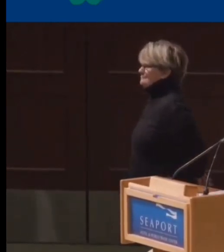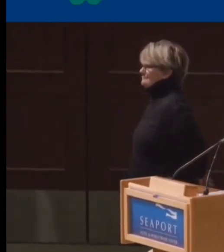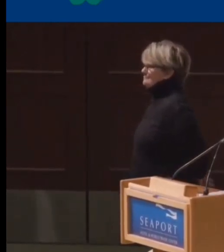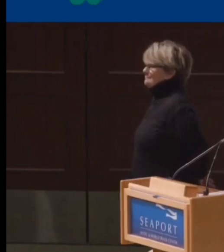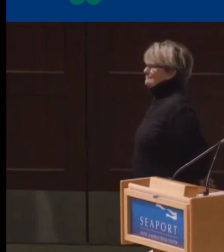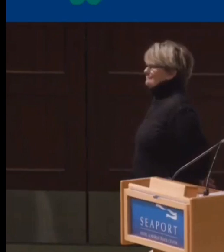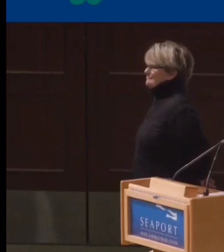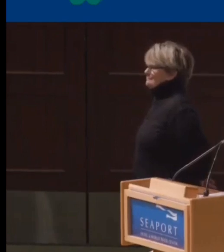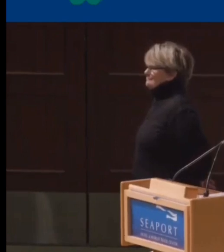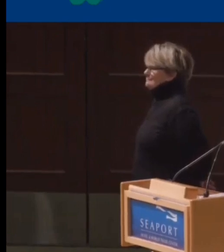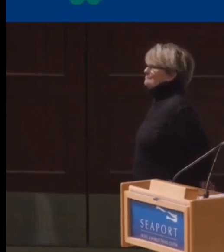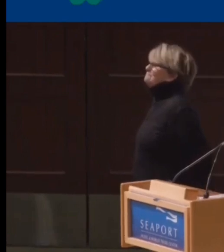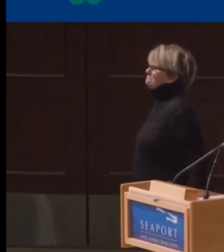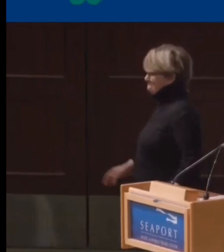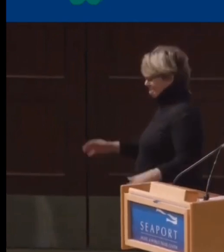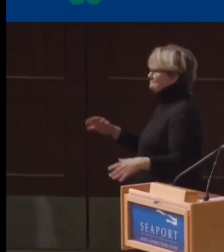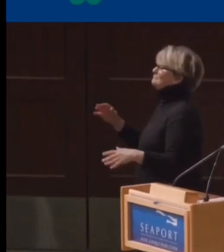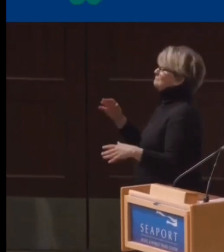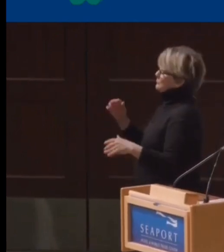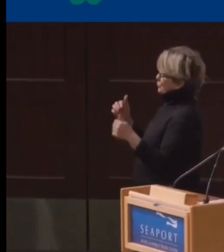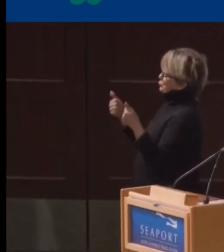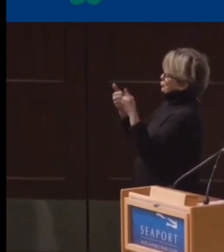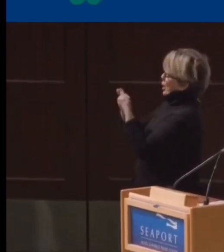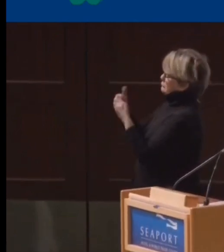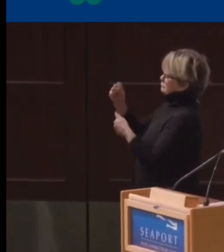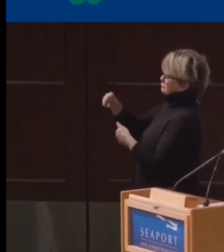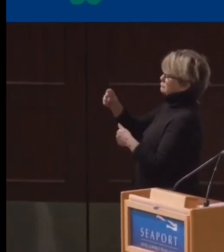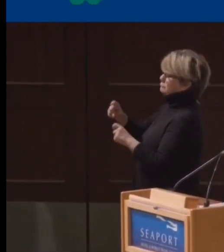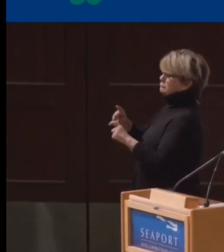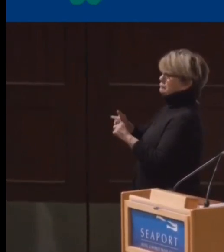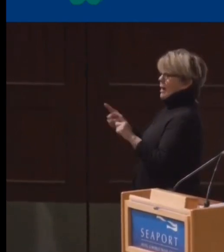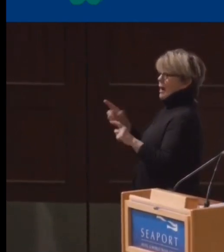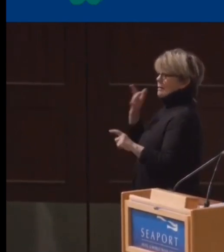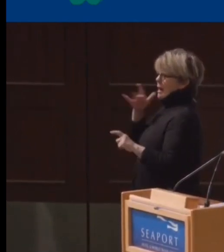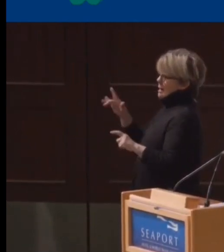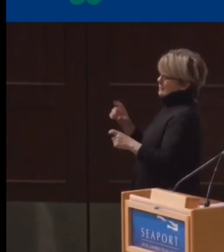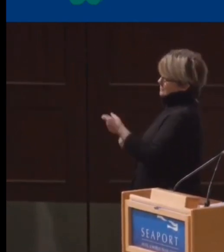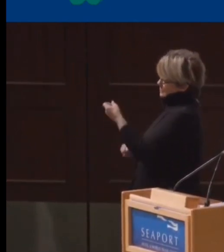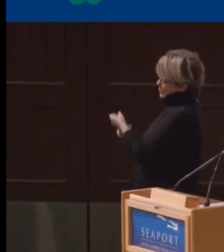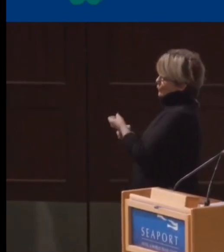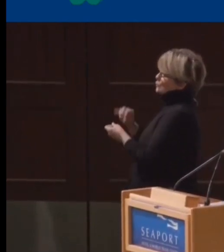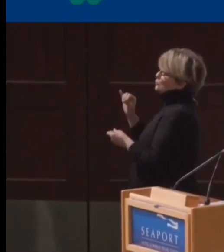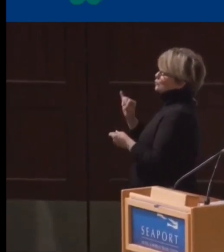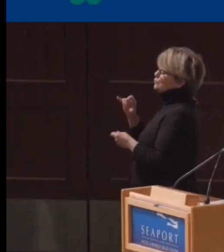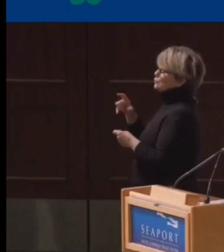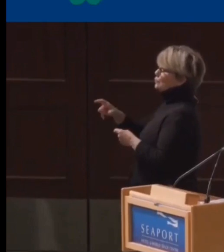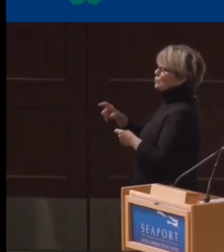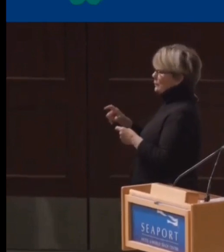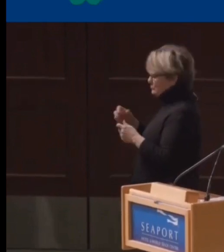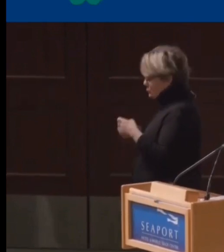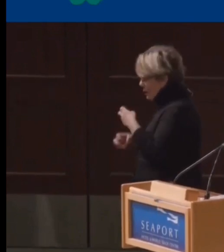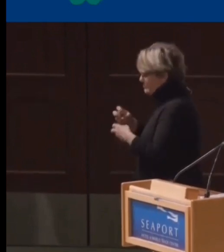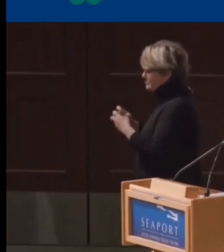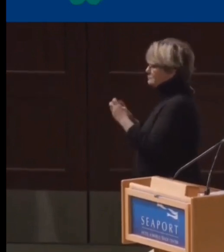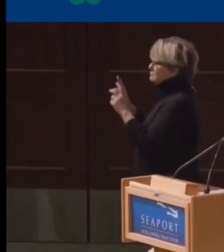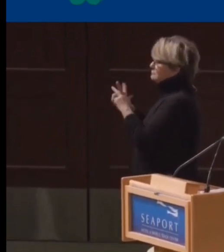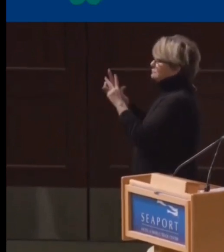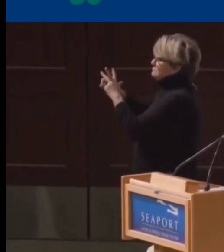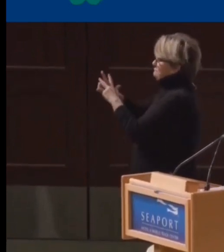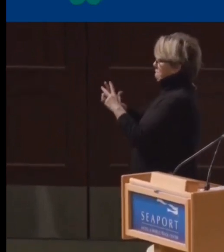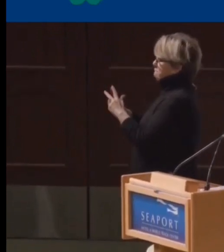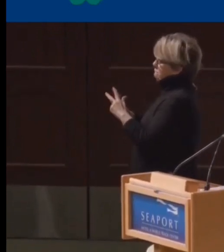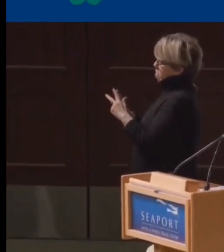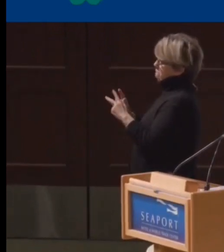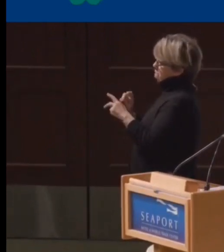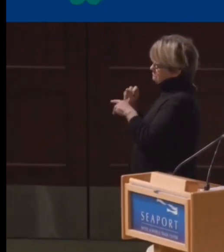I know I have some challenges, but I've been lucky to have the supports to help me work through my problems with me. So over